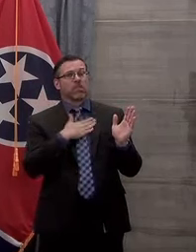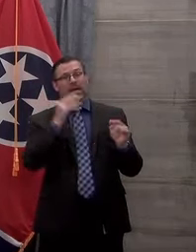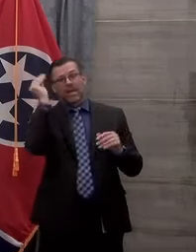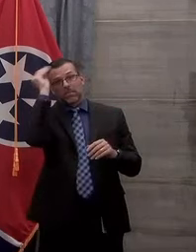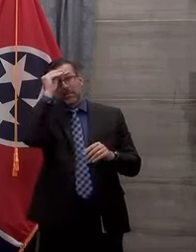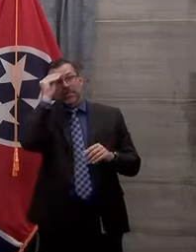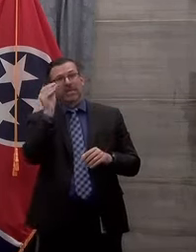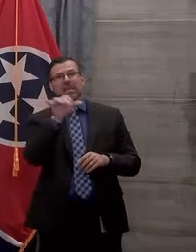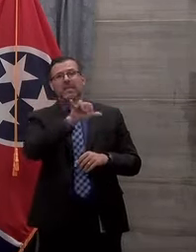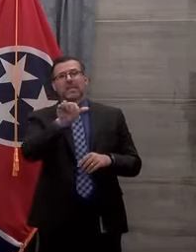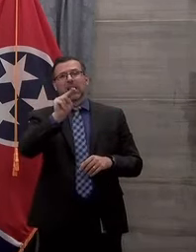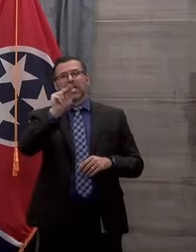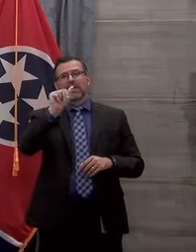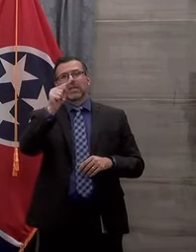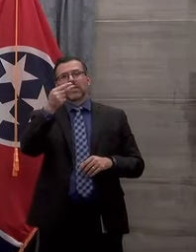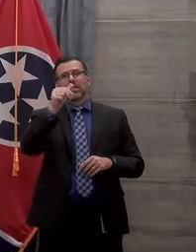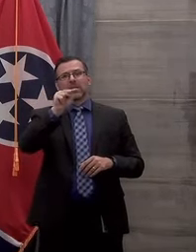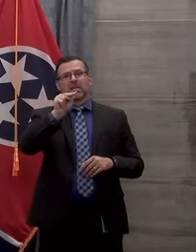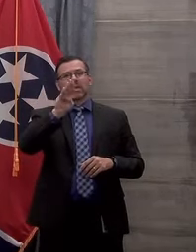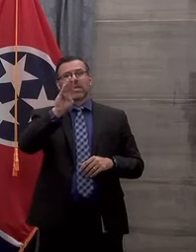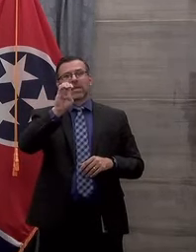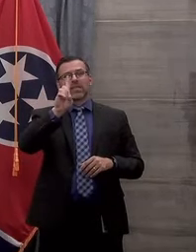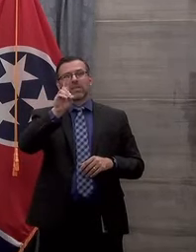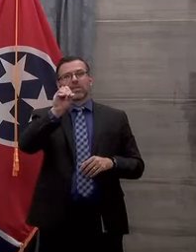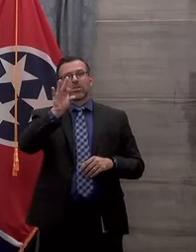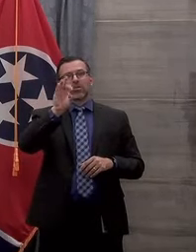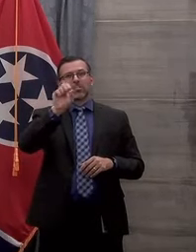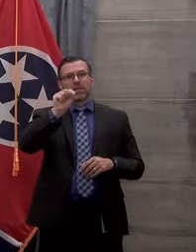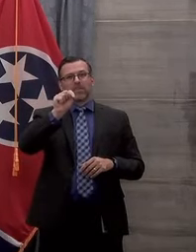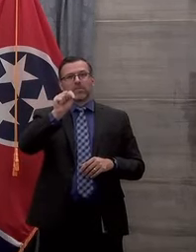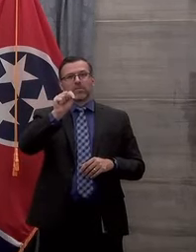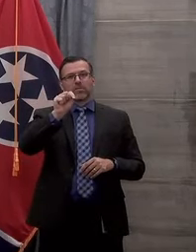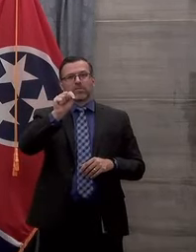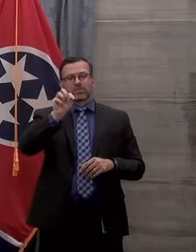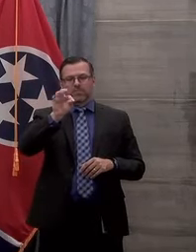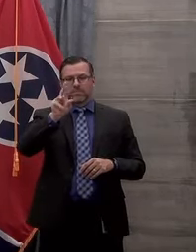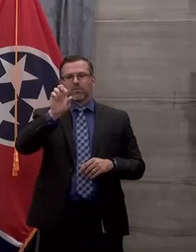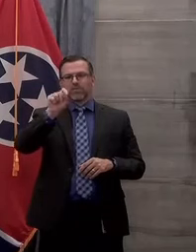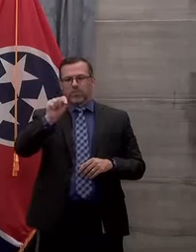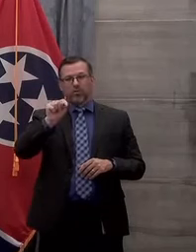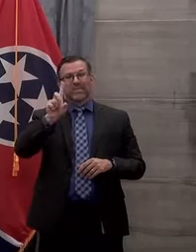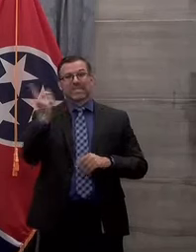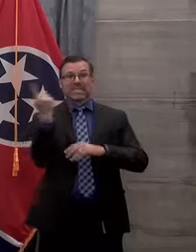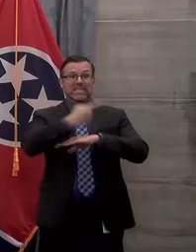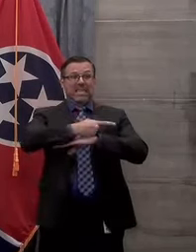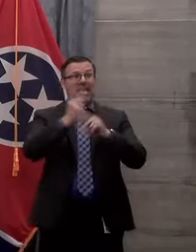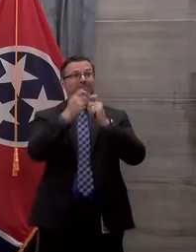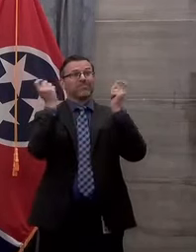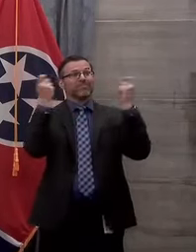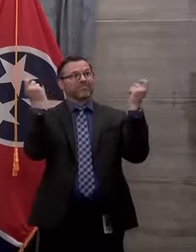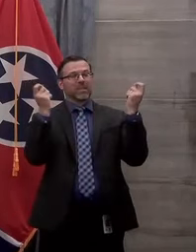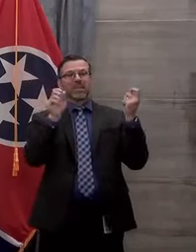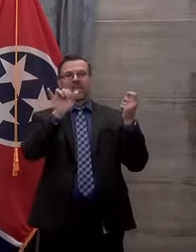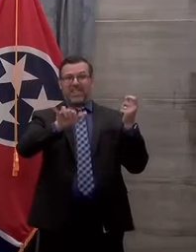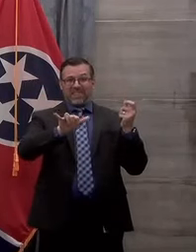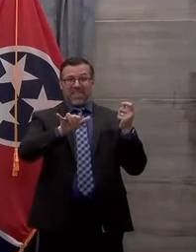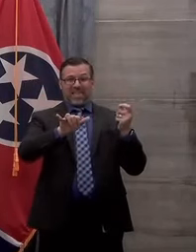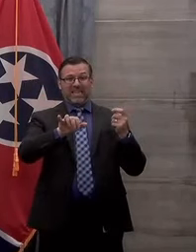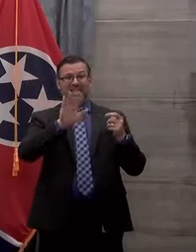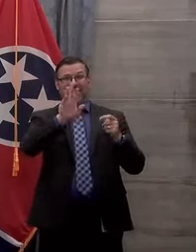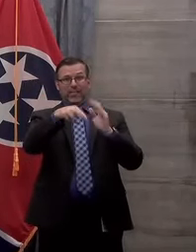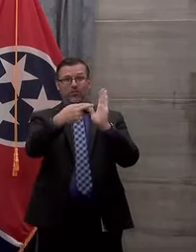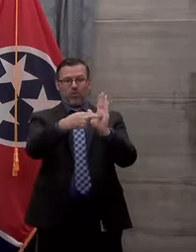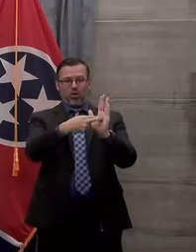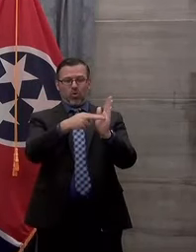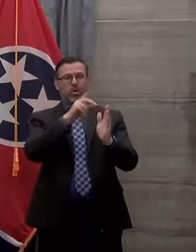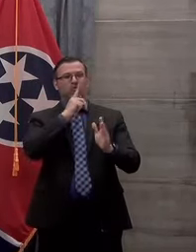just like the Nathan Bedford Forrest Day, Nathan Bedford Forrest is a particular individual whose role in history is particularly